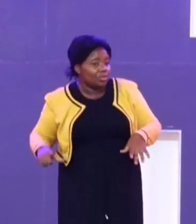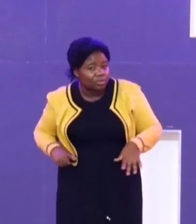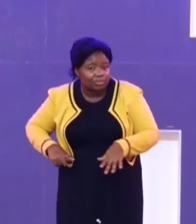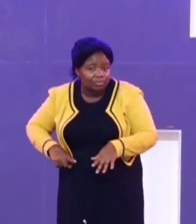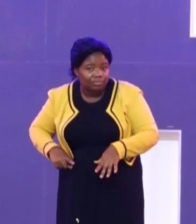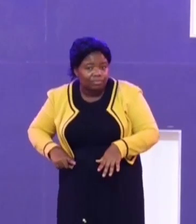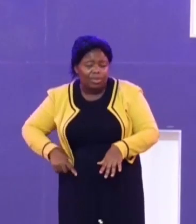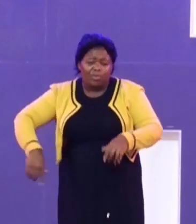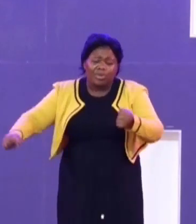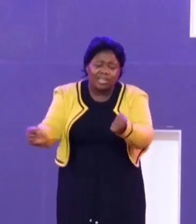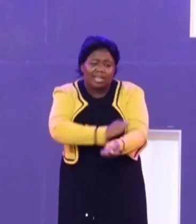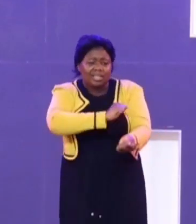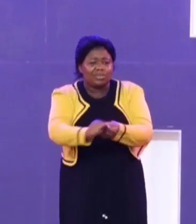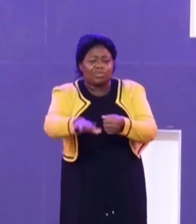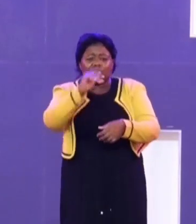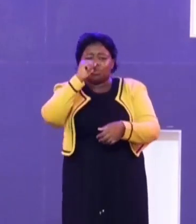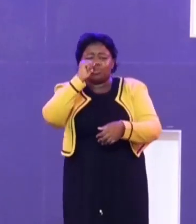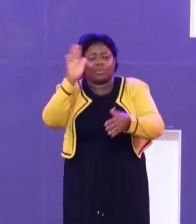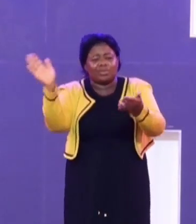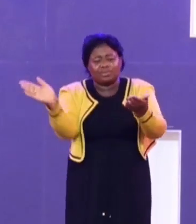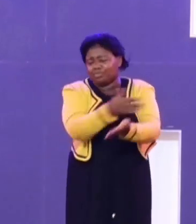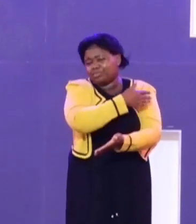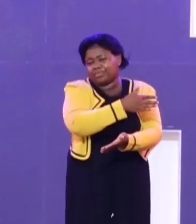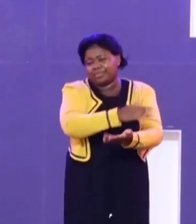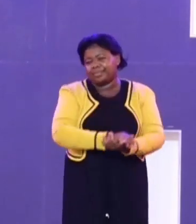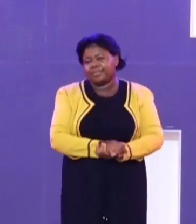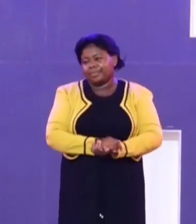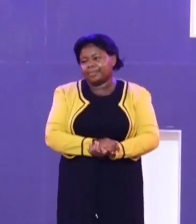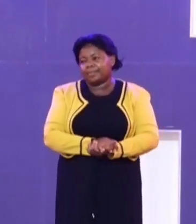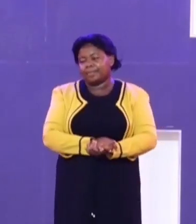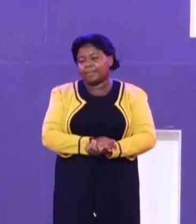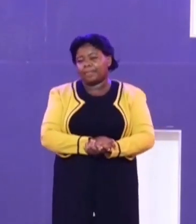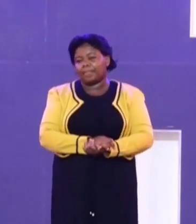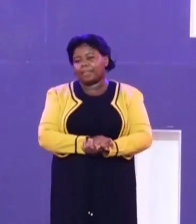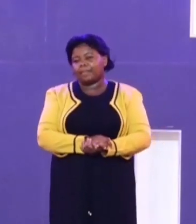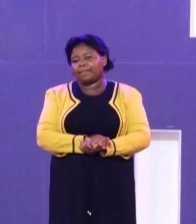nze bakikubye kubye. When the word I had been put down.